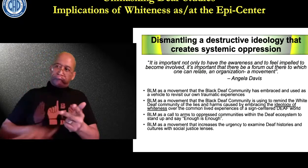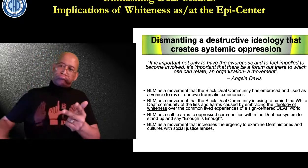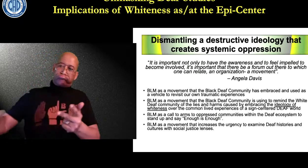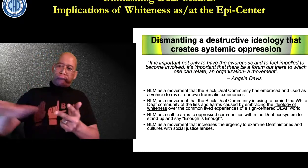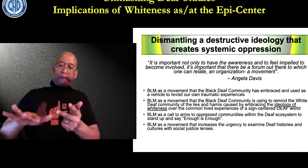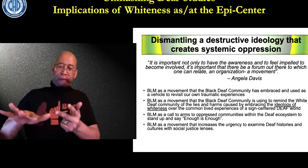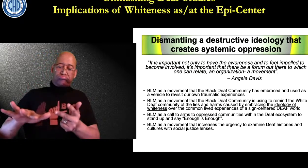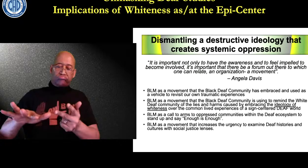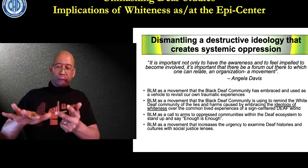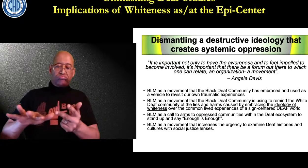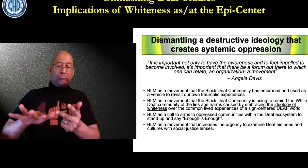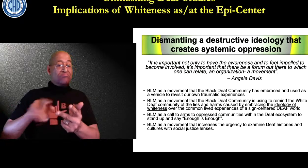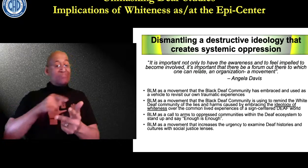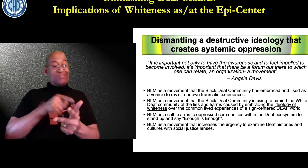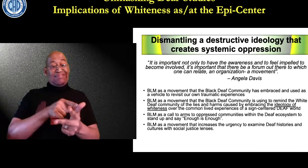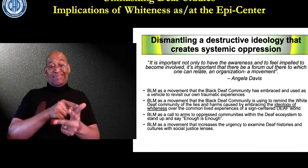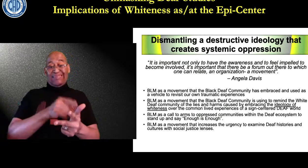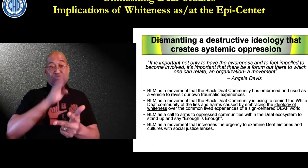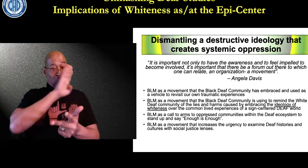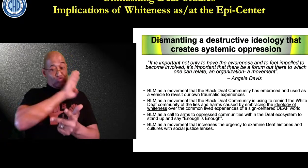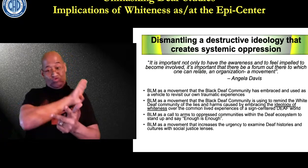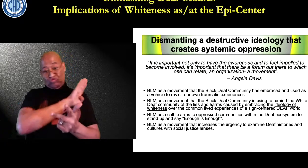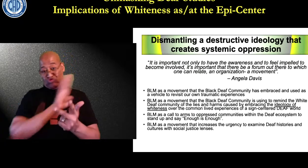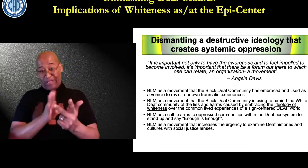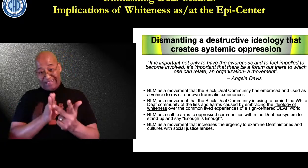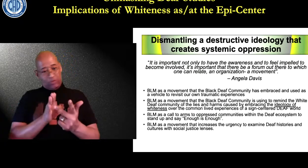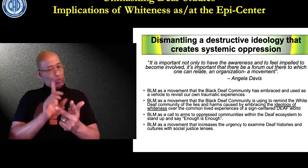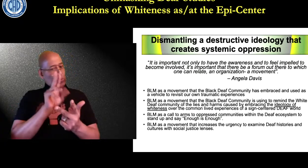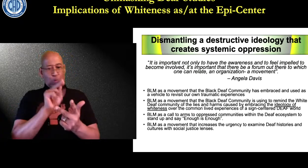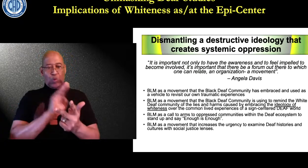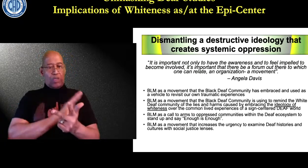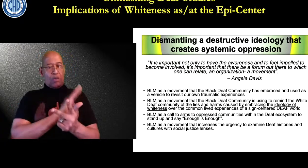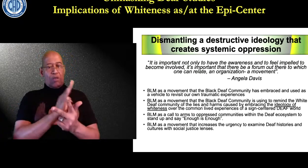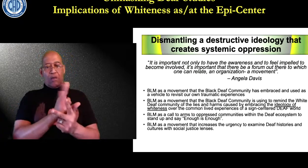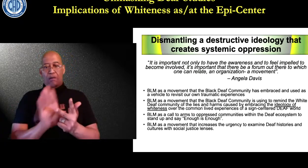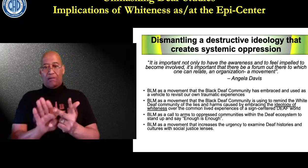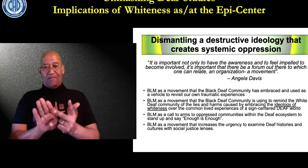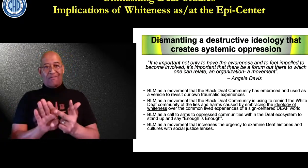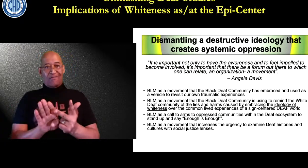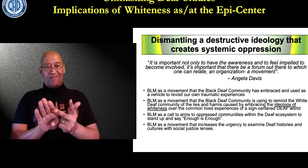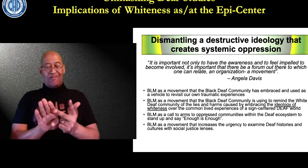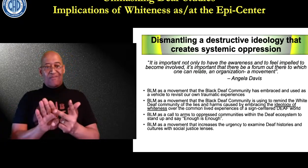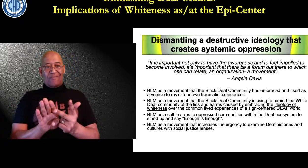And the responsibility then falls on me that they tell me what to do.